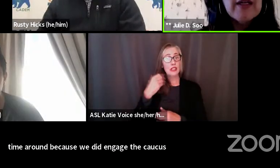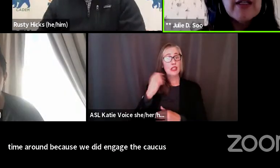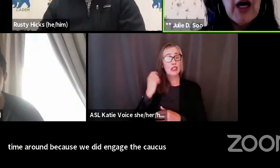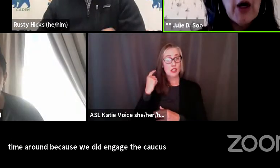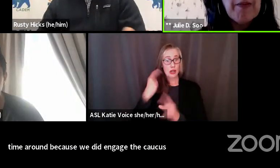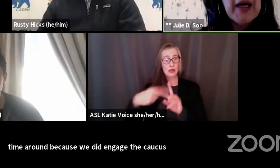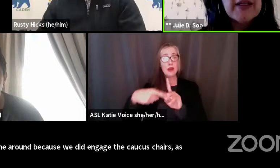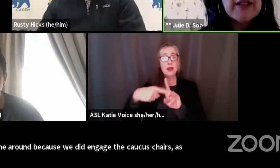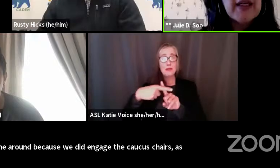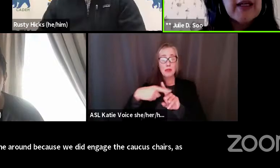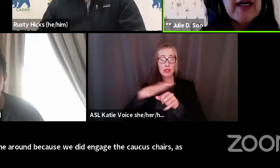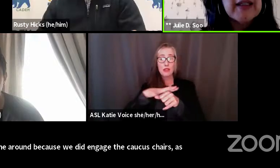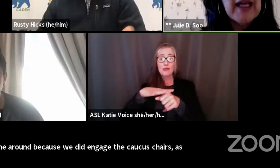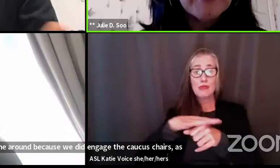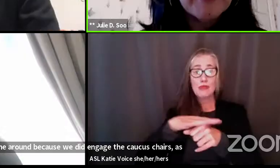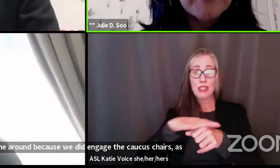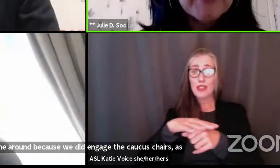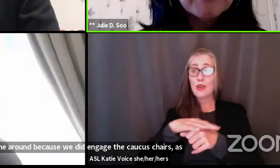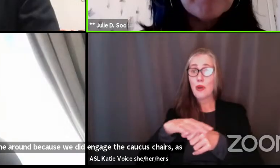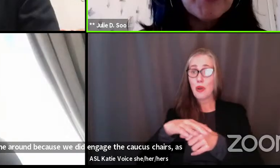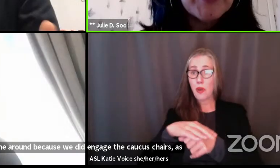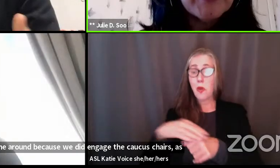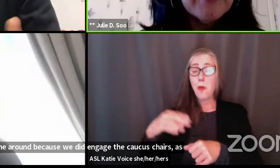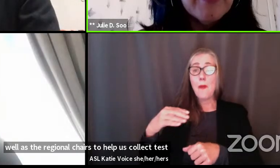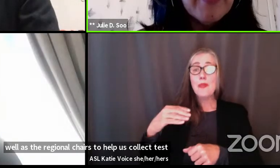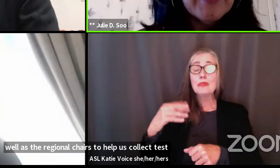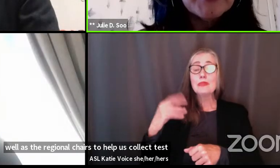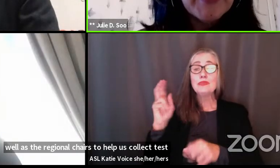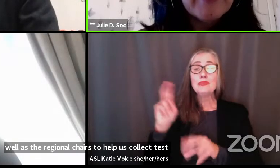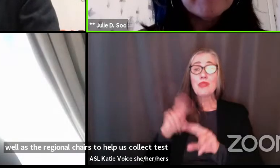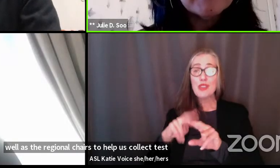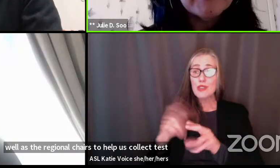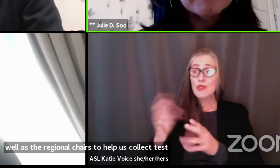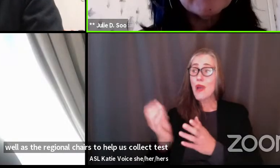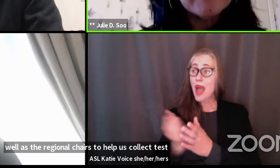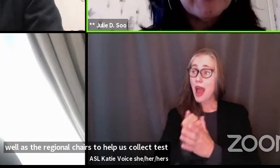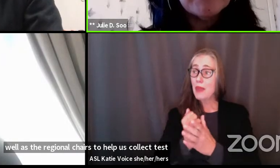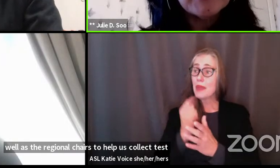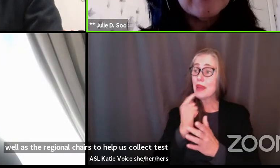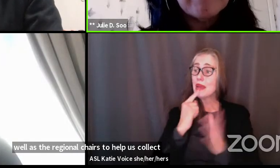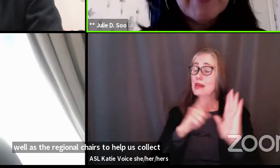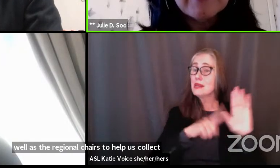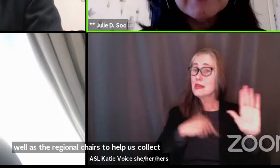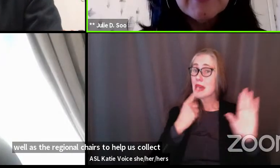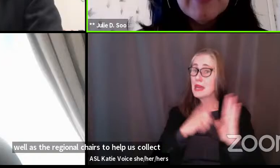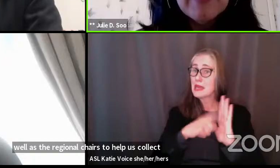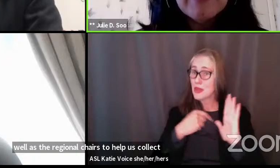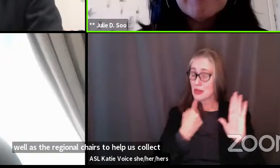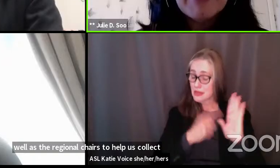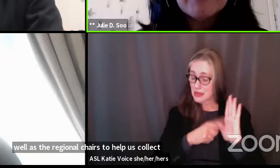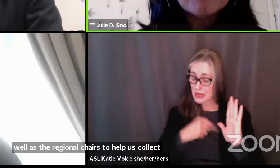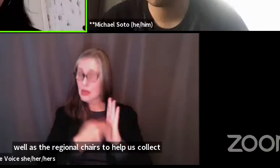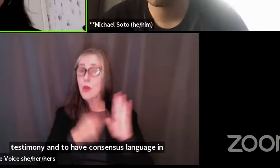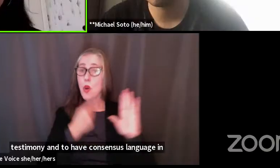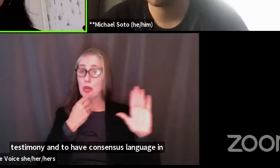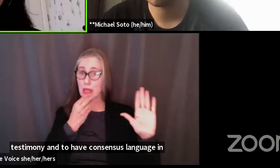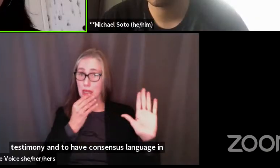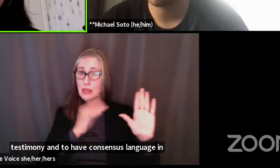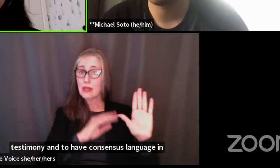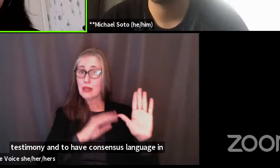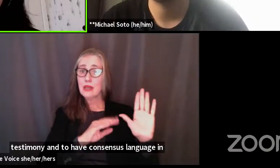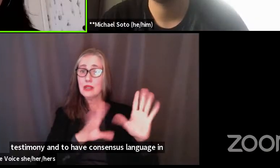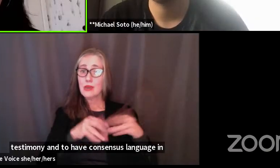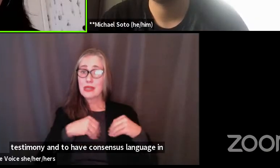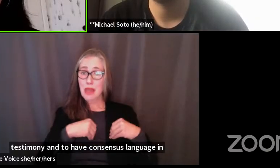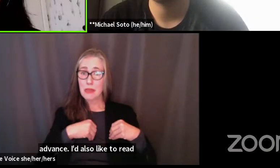chairs to help us collect testimony and to have consensus language in advance. I'd also like to